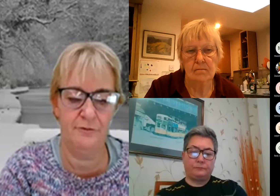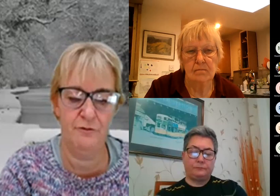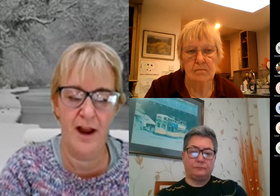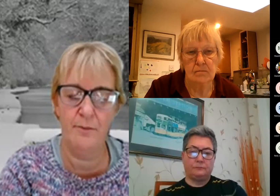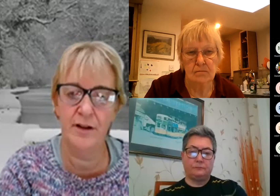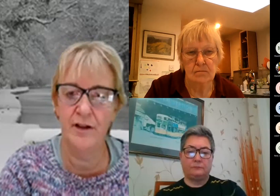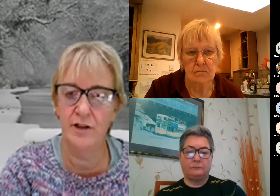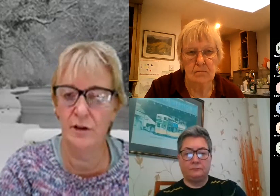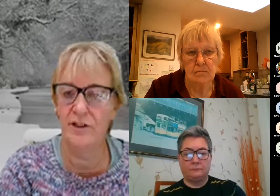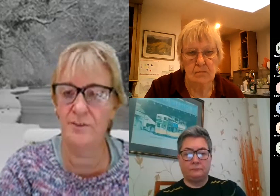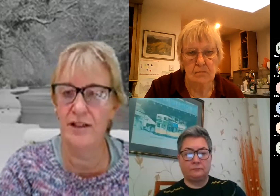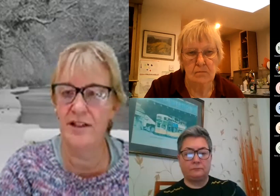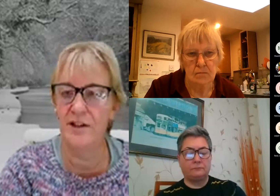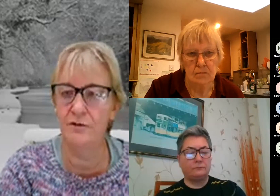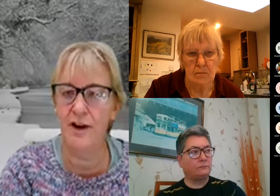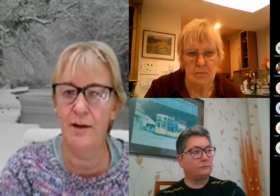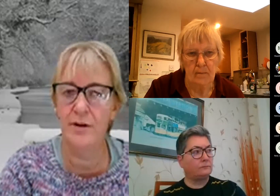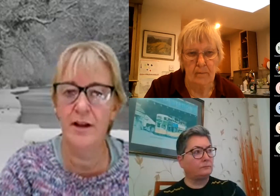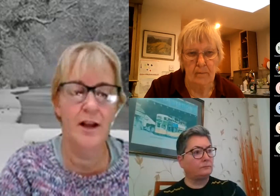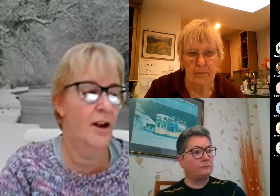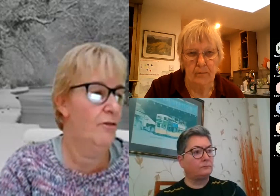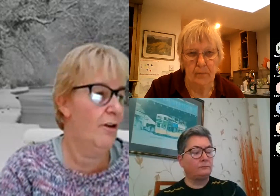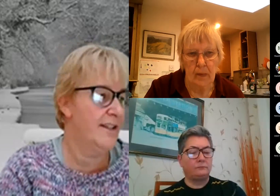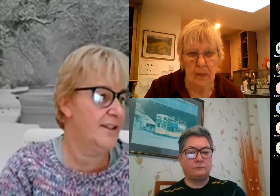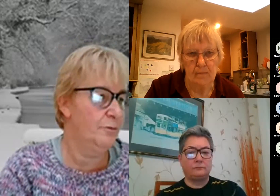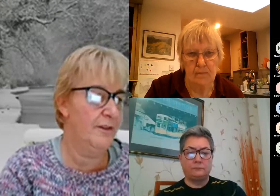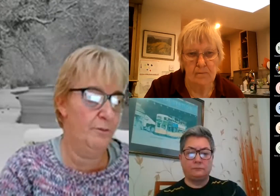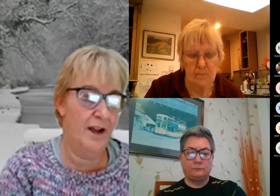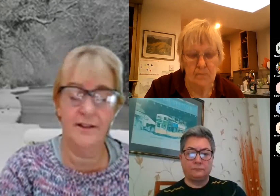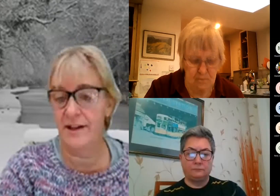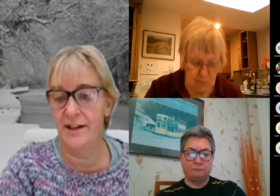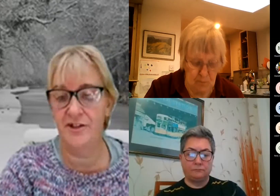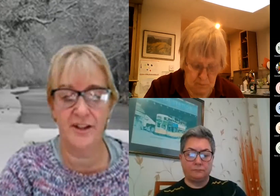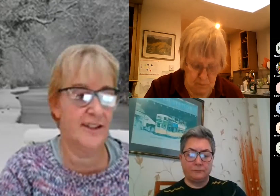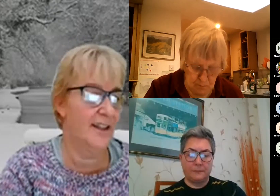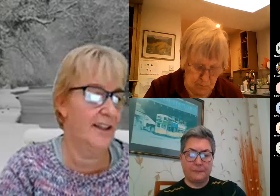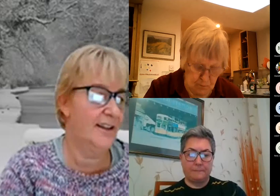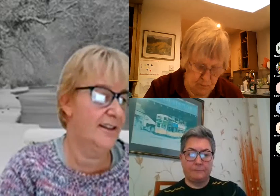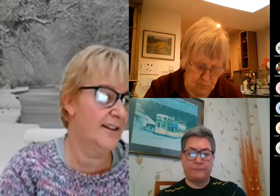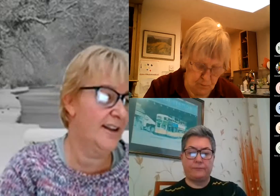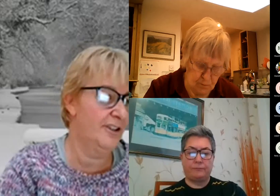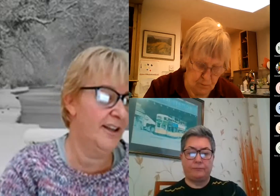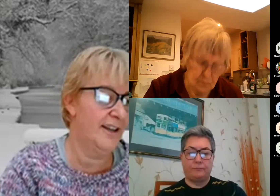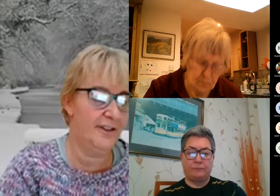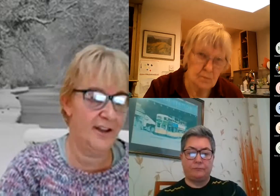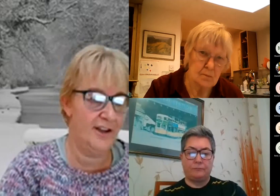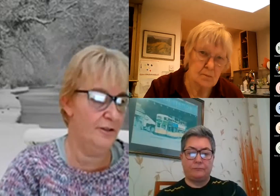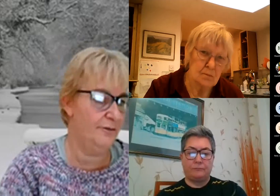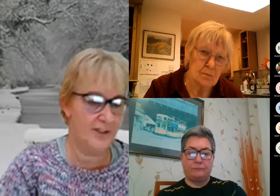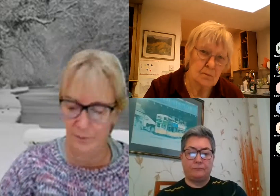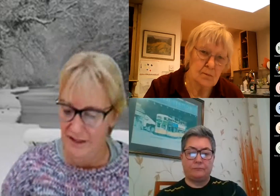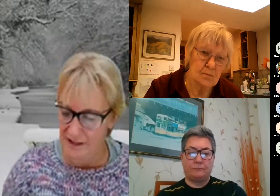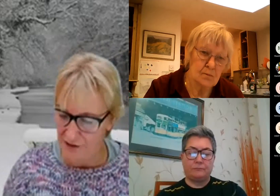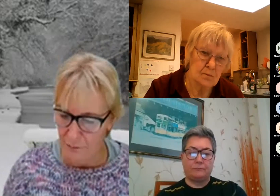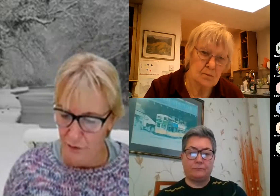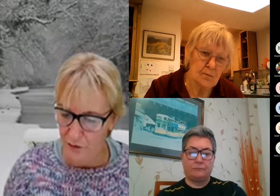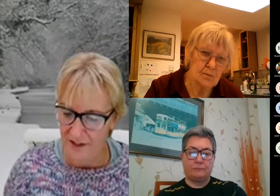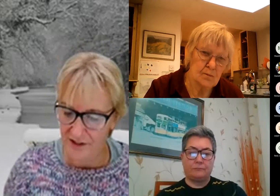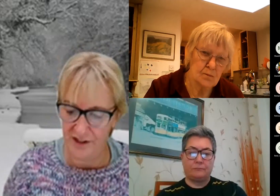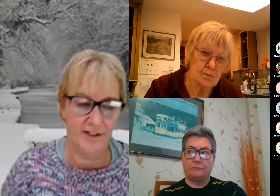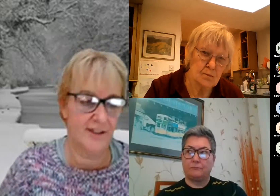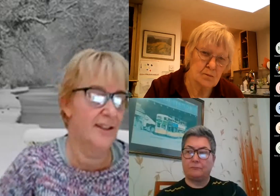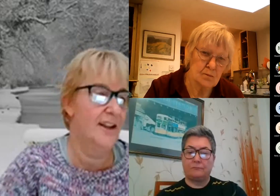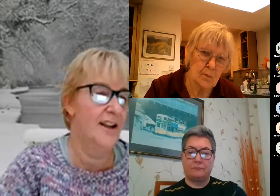you have a rep, go and speak to your rep. Right, and interestingly, Caroline, I think you've submitted some